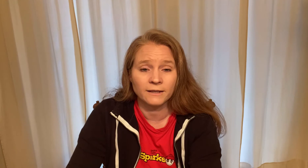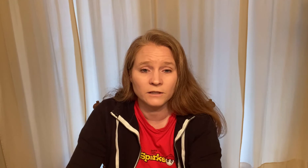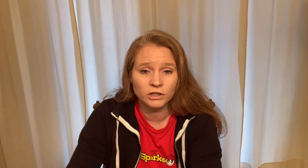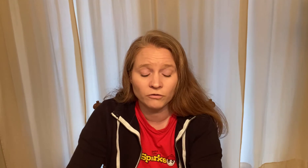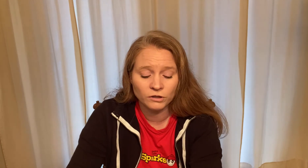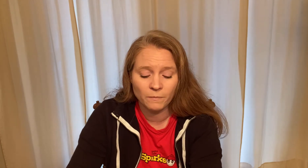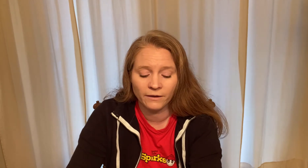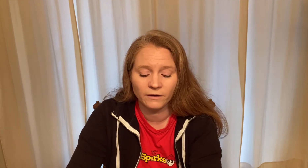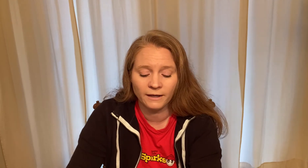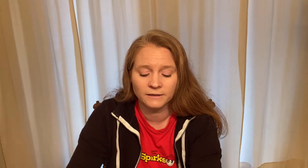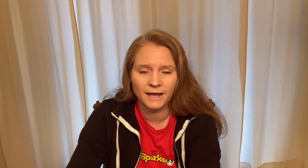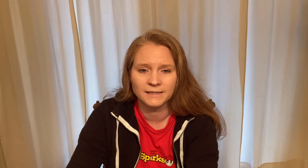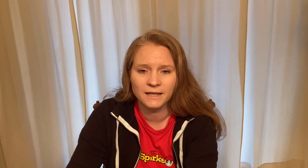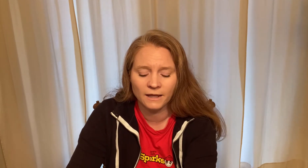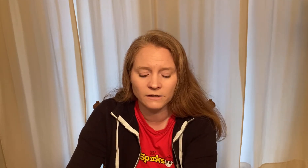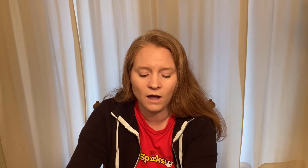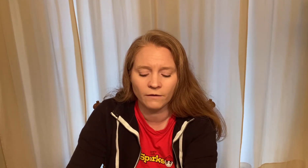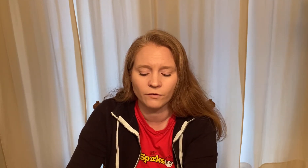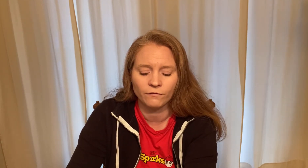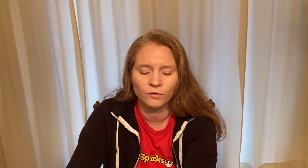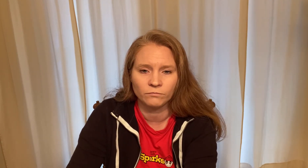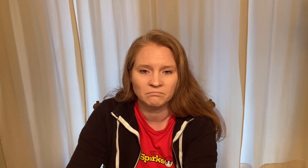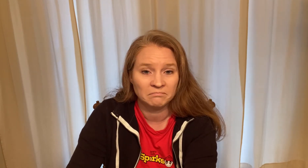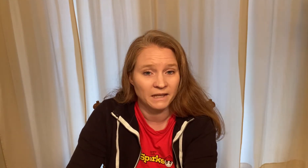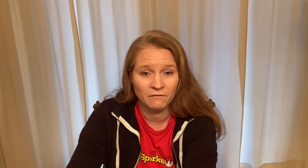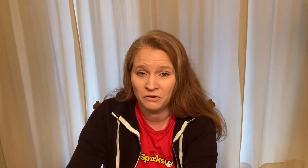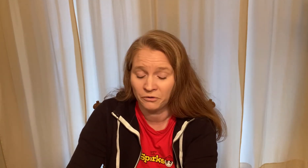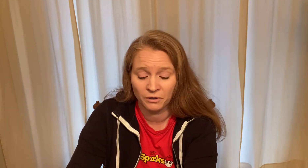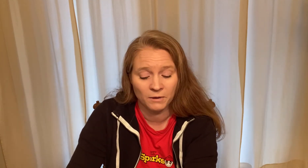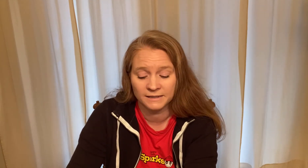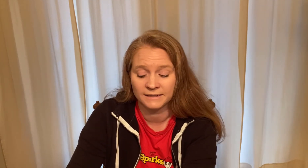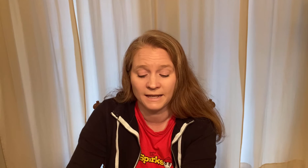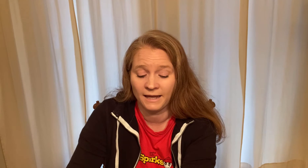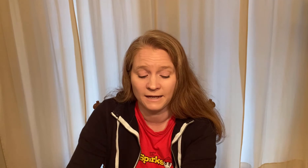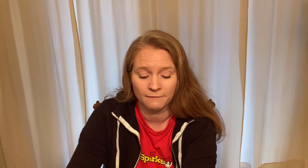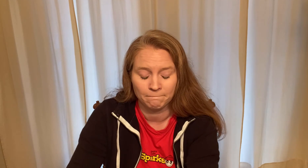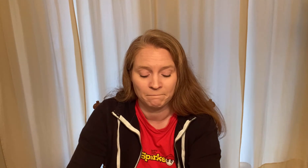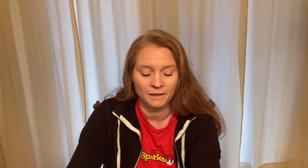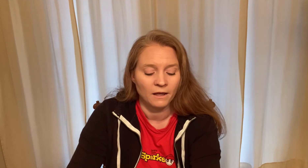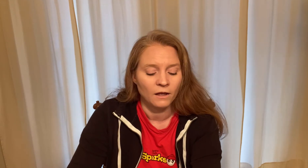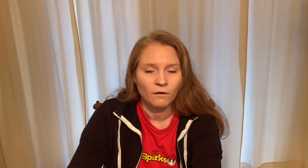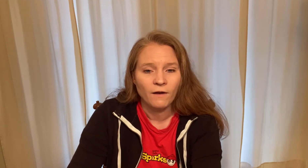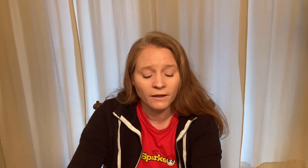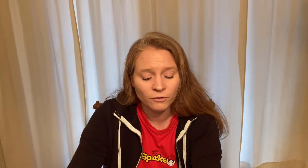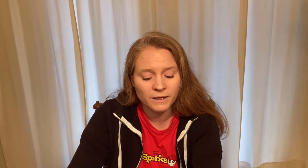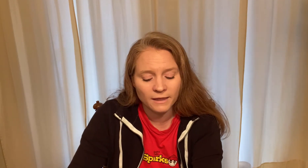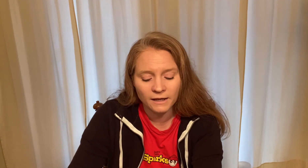the children to bow their heads as he thanked God for the food, even though there wasn't any. "Father, we thank you for